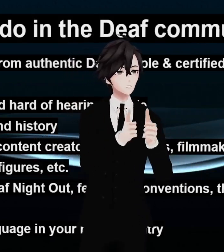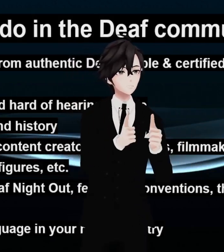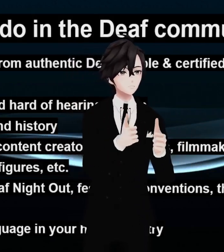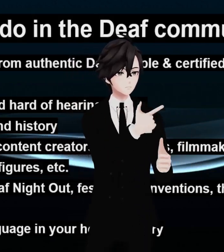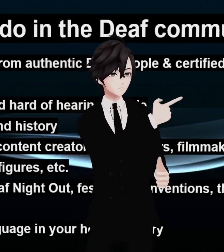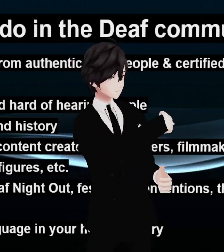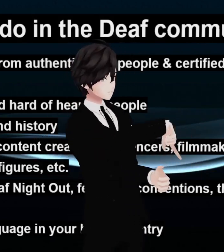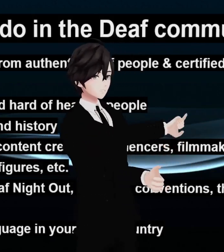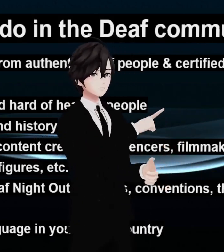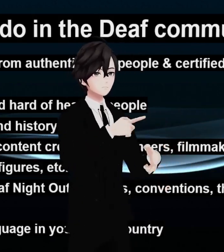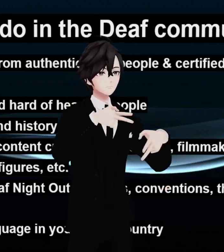with these people